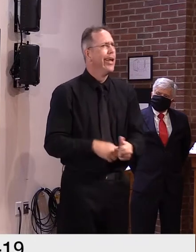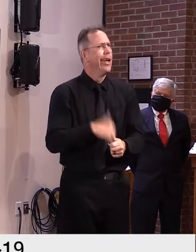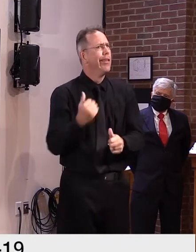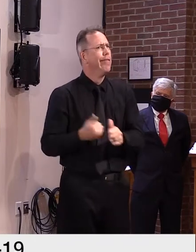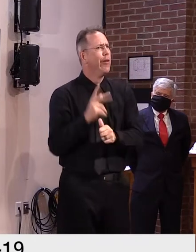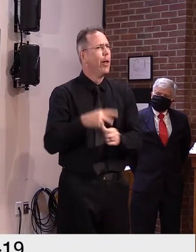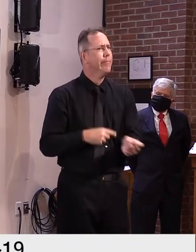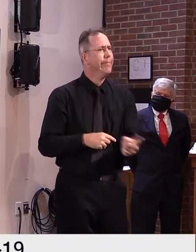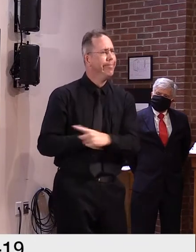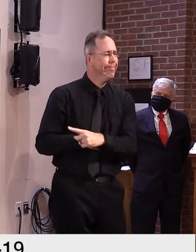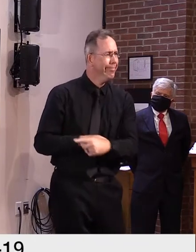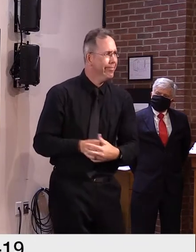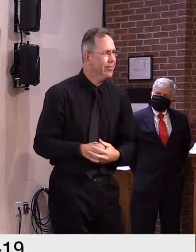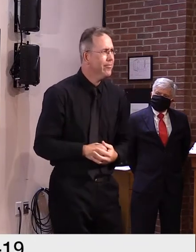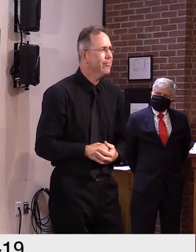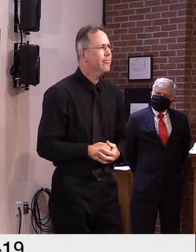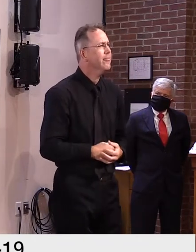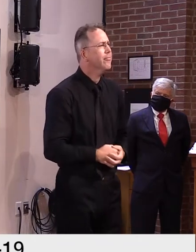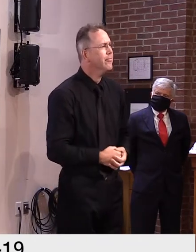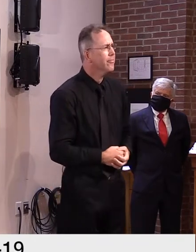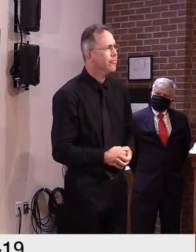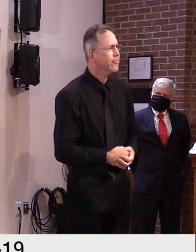on antigen testing.